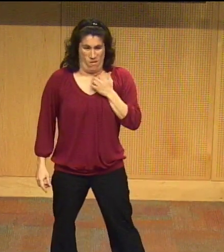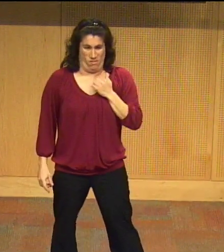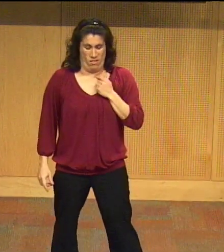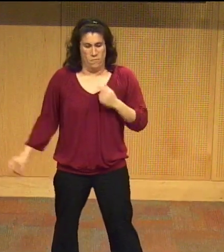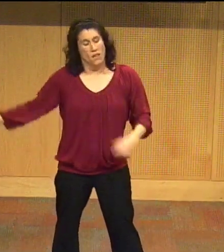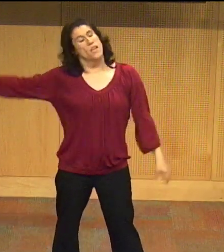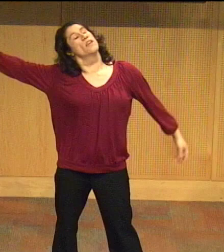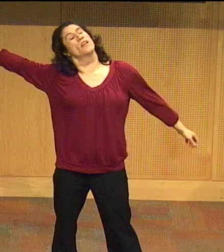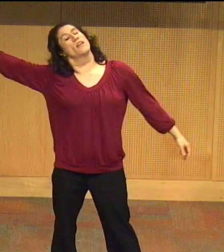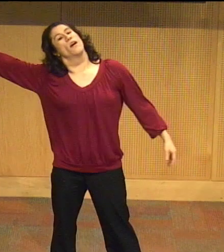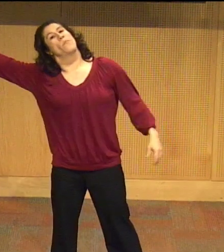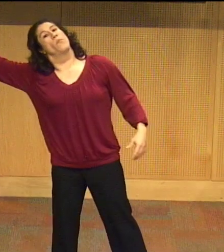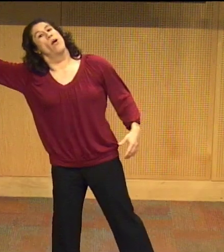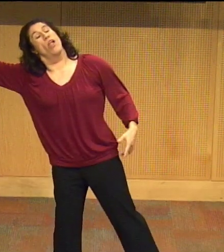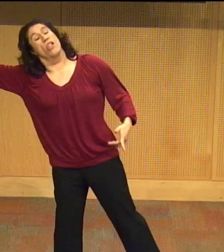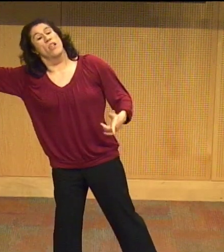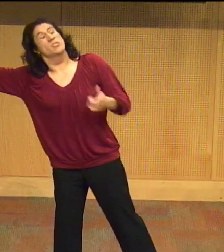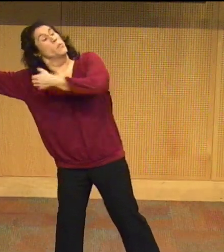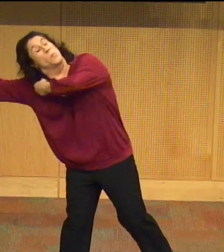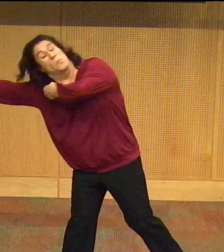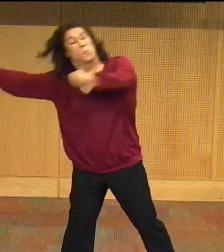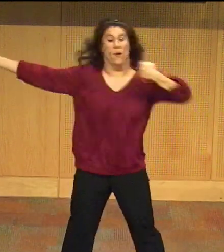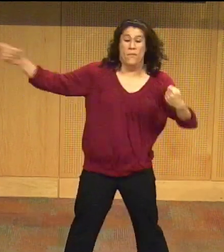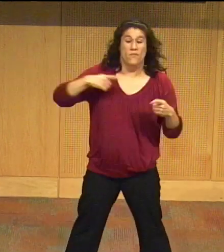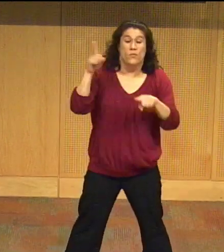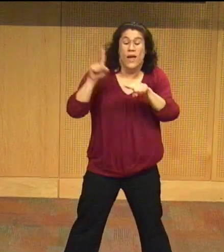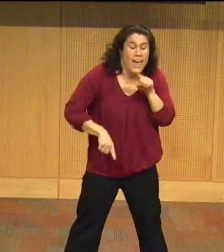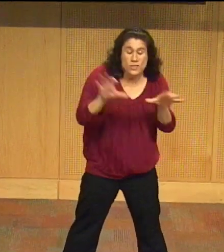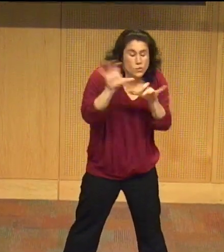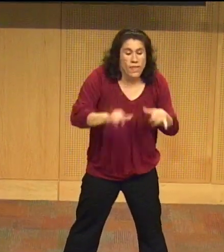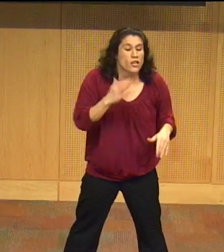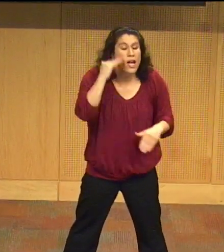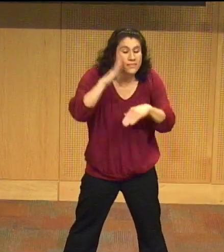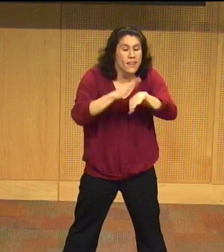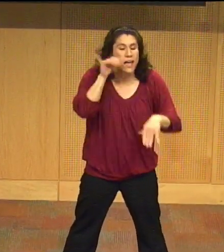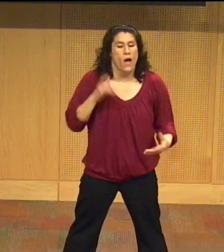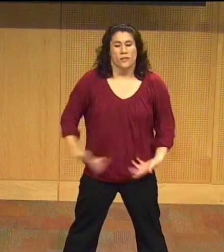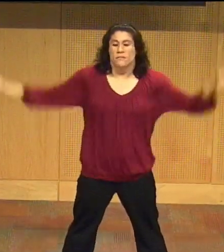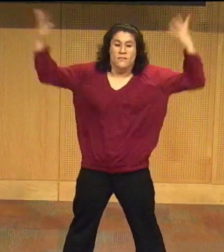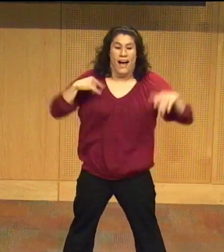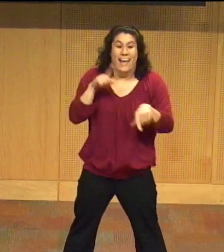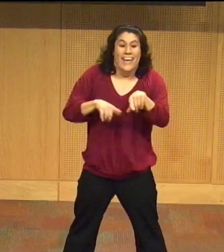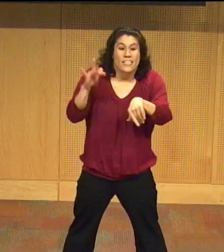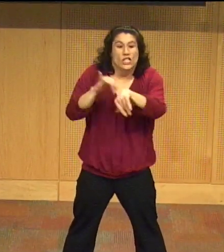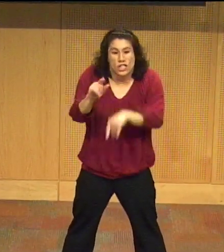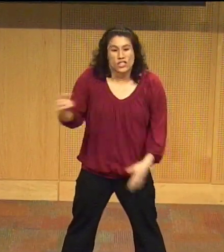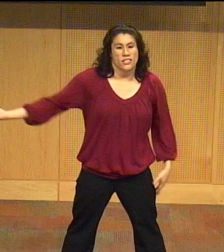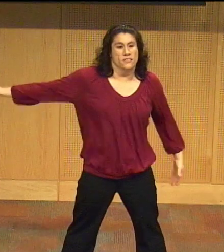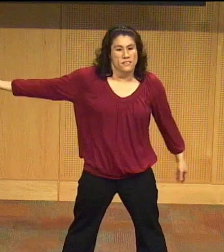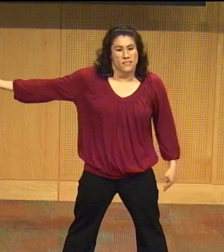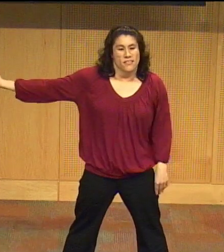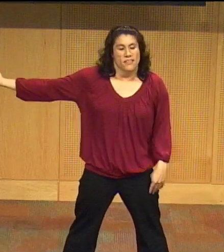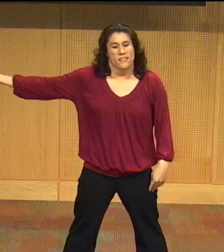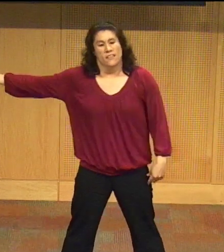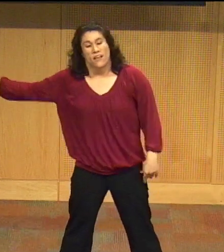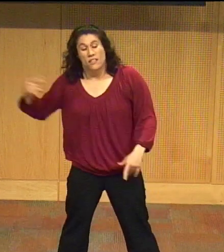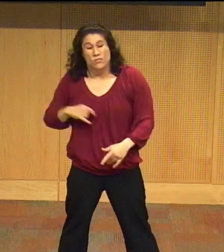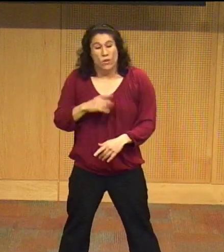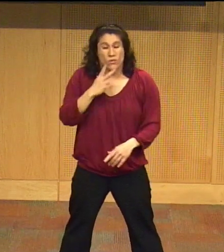end of the cow to get the stomach." And they pull me out and say, "You can't do that, it's not nice, you can't touch the cow that way. You can't put your head on the cow." I say, "Well, I can't get in